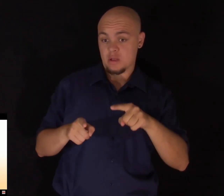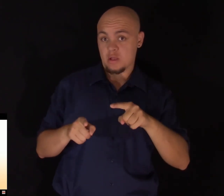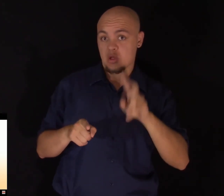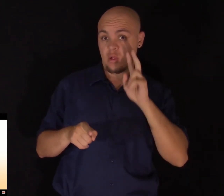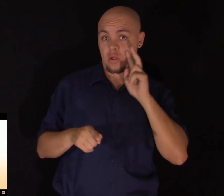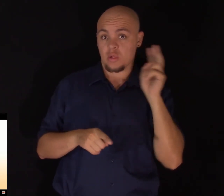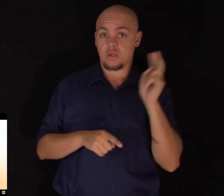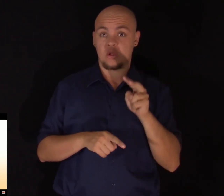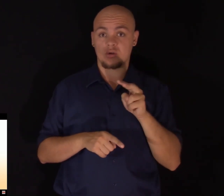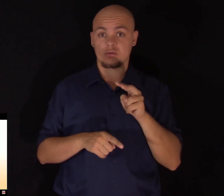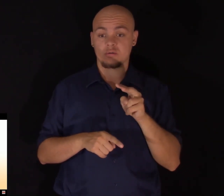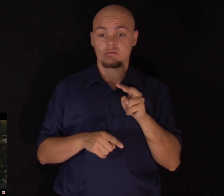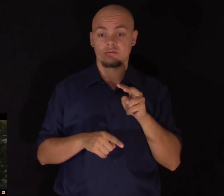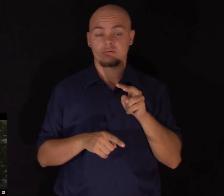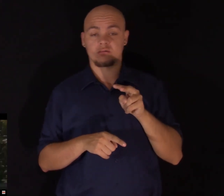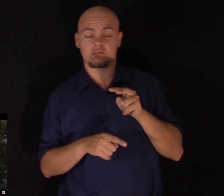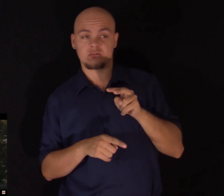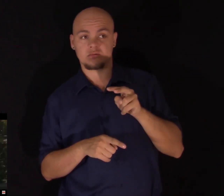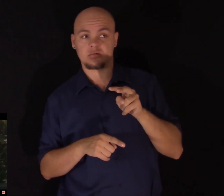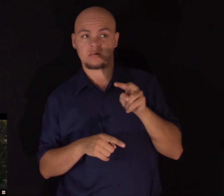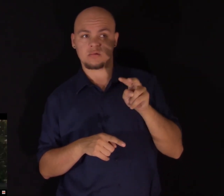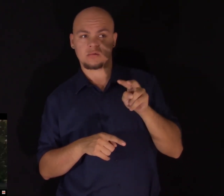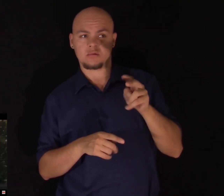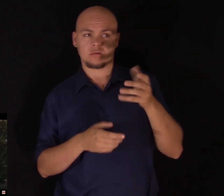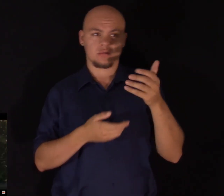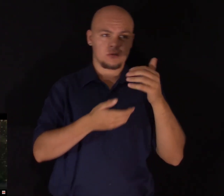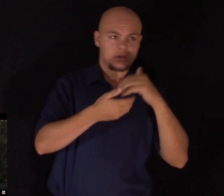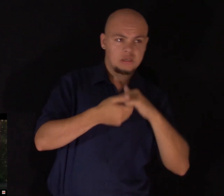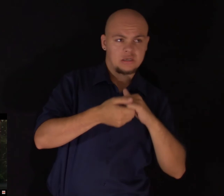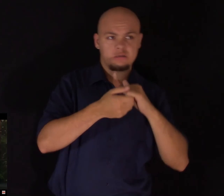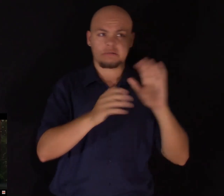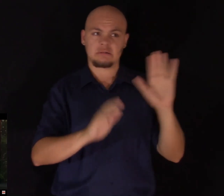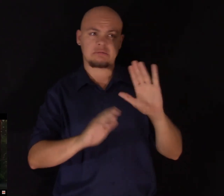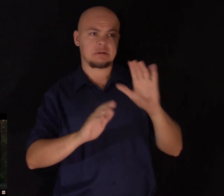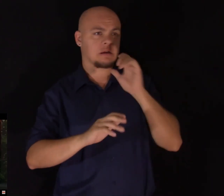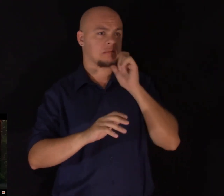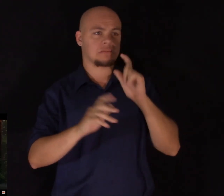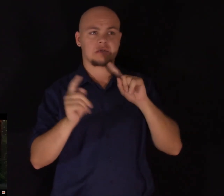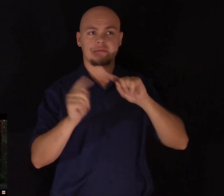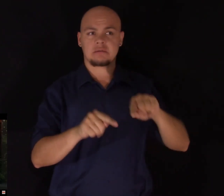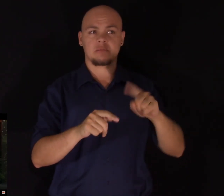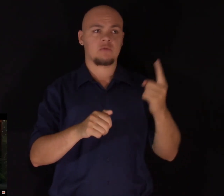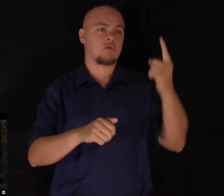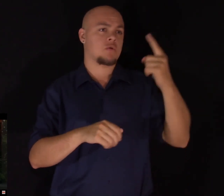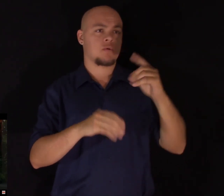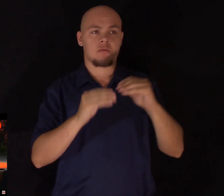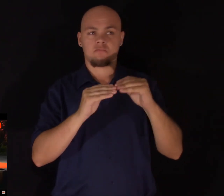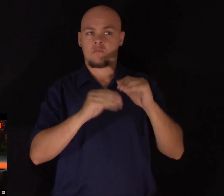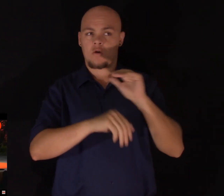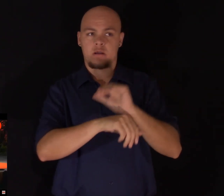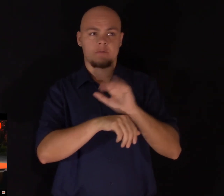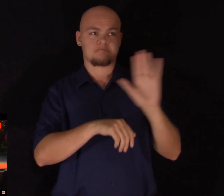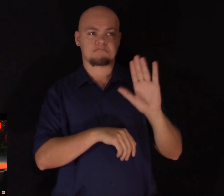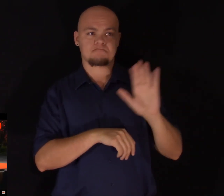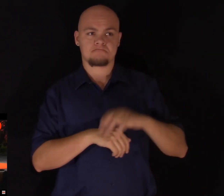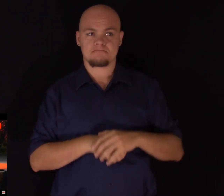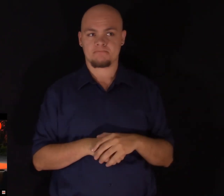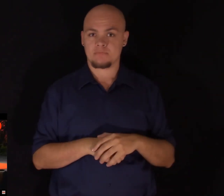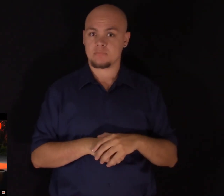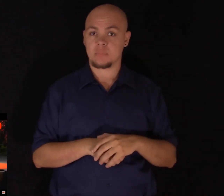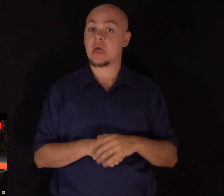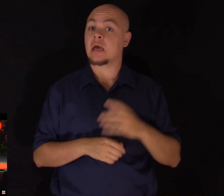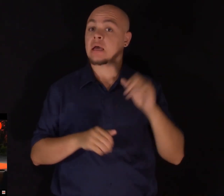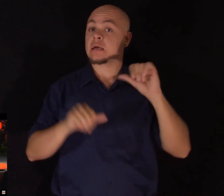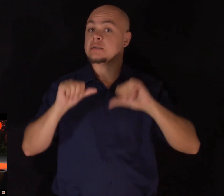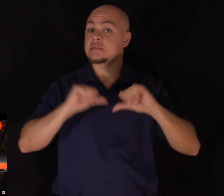way, go the other direction, reconsider the deal, say, no, thank you, I'm not coming up for just one more nightcap, thank you. Science